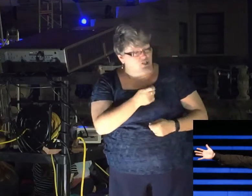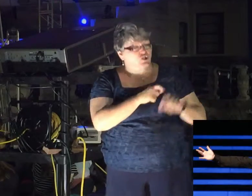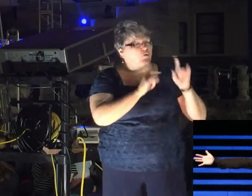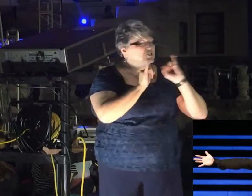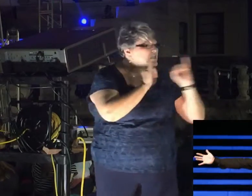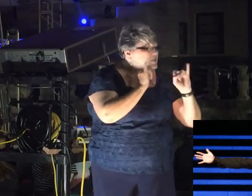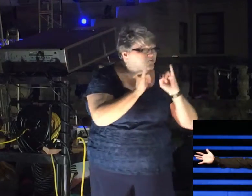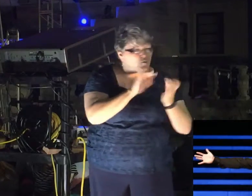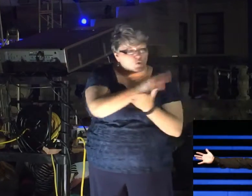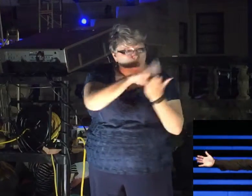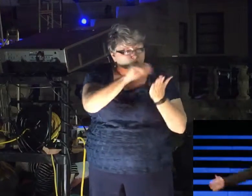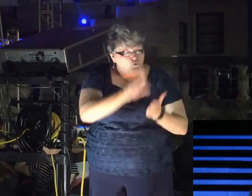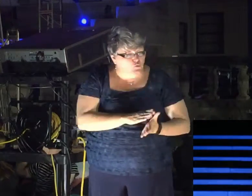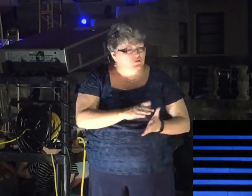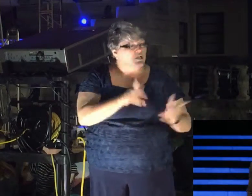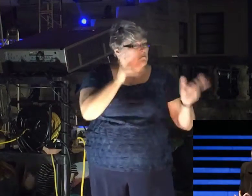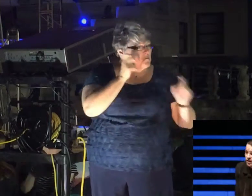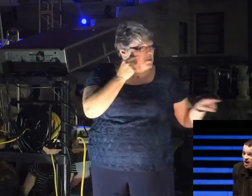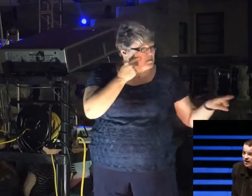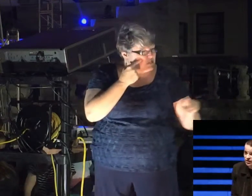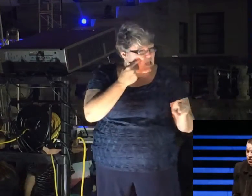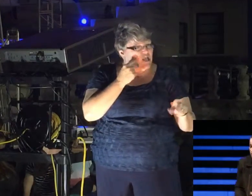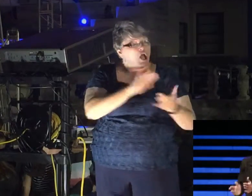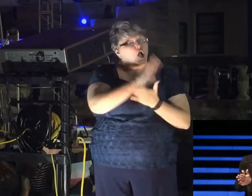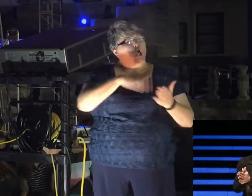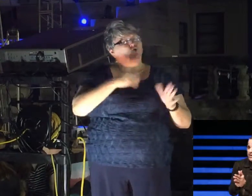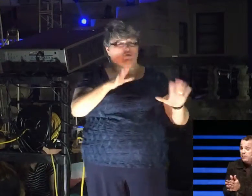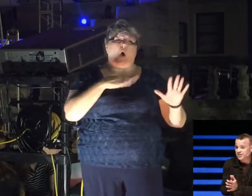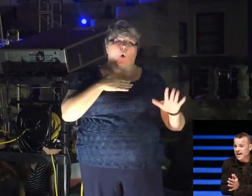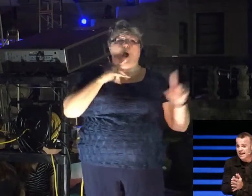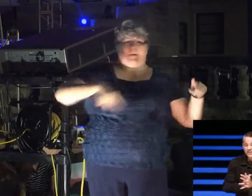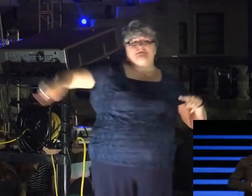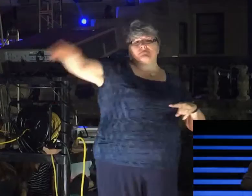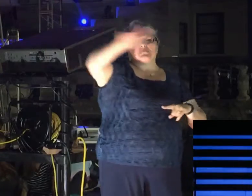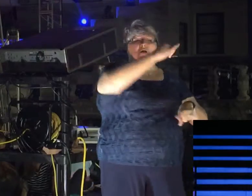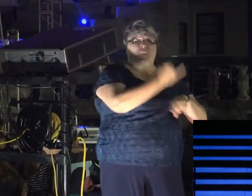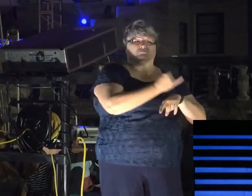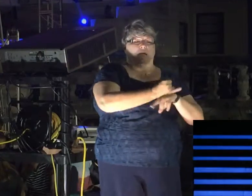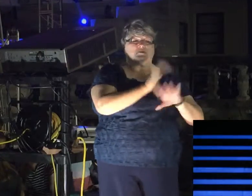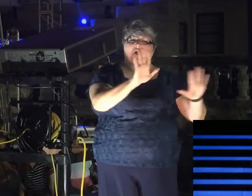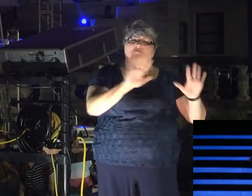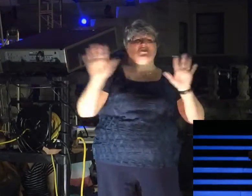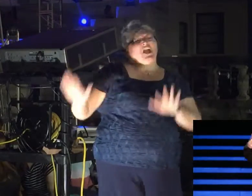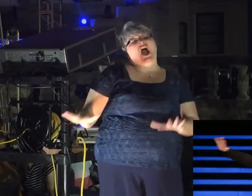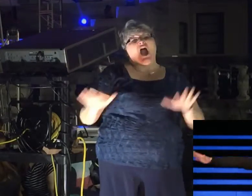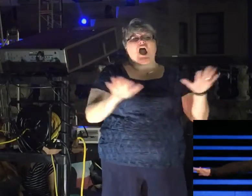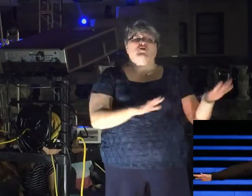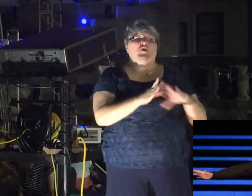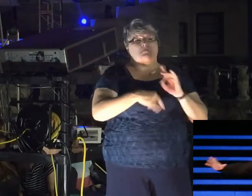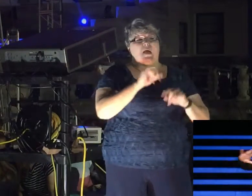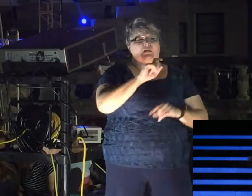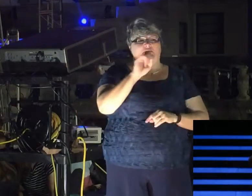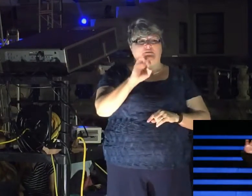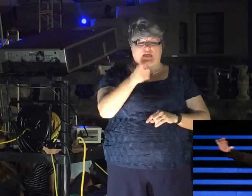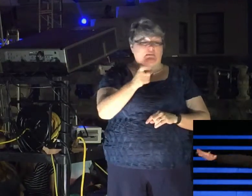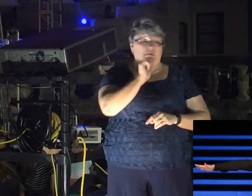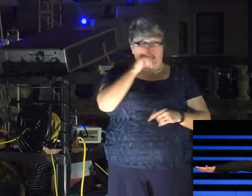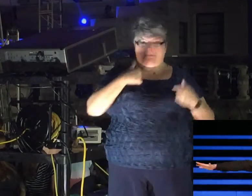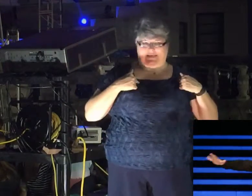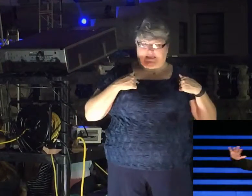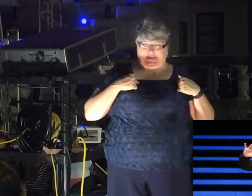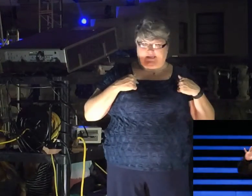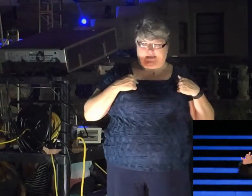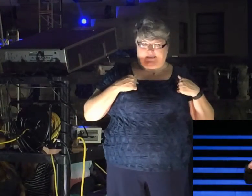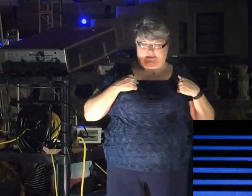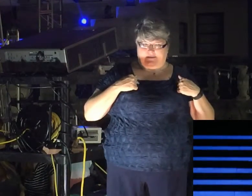interesting? So she interviewed college students. She found what they were saying is, college students would say, people around college, they're all real casual about sex,